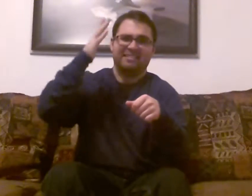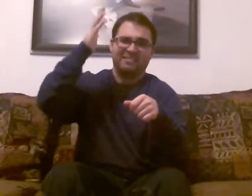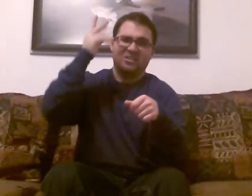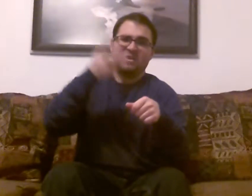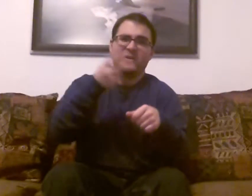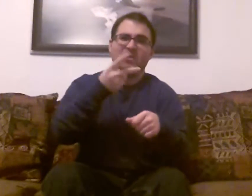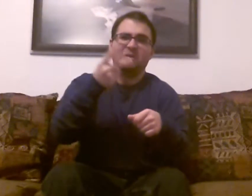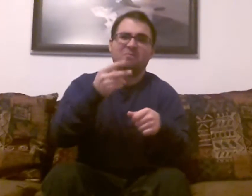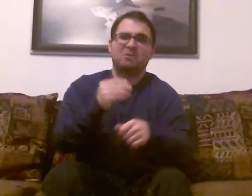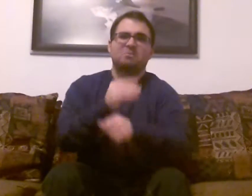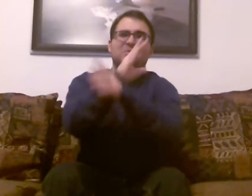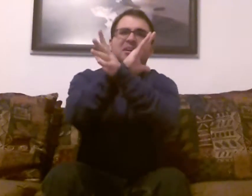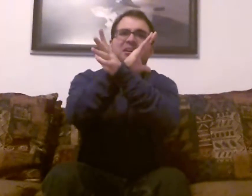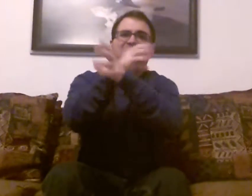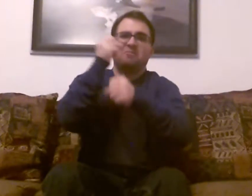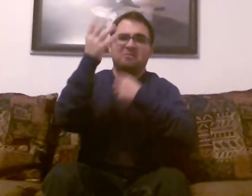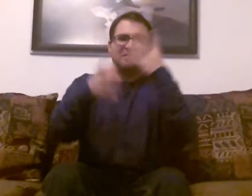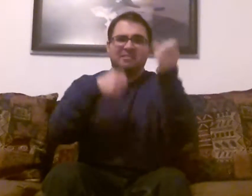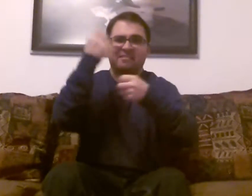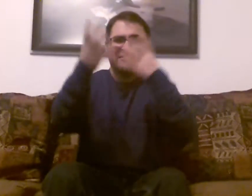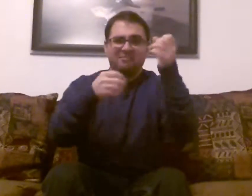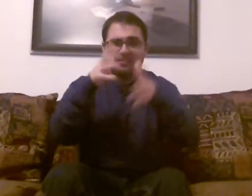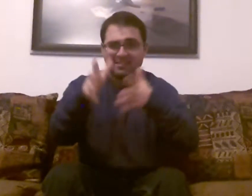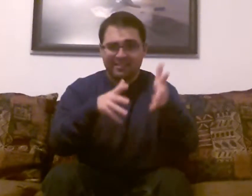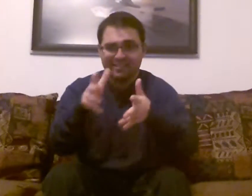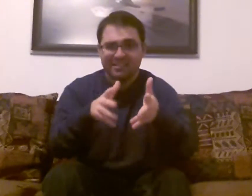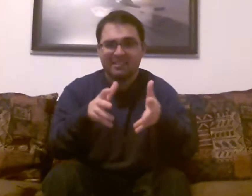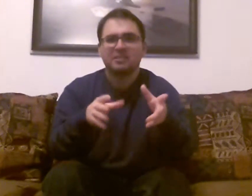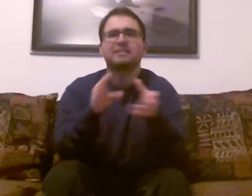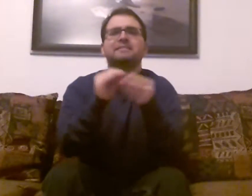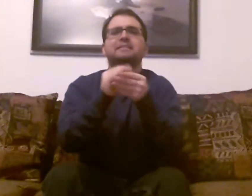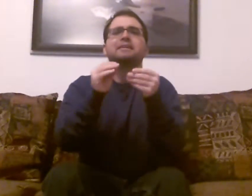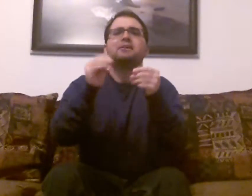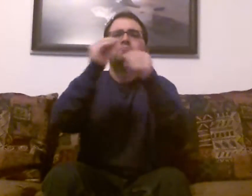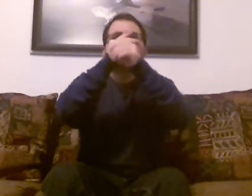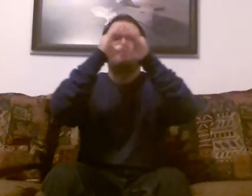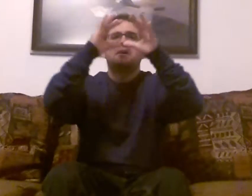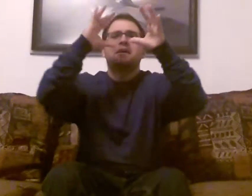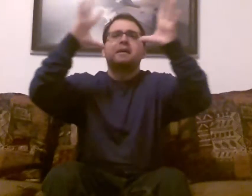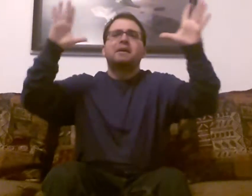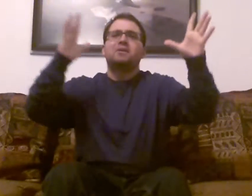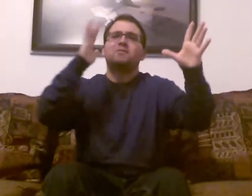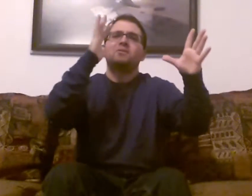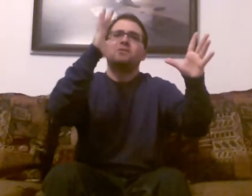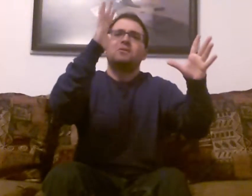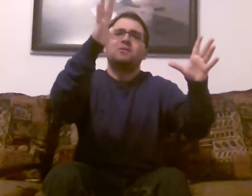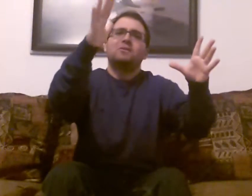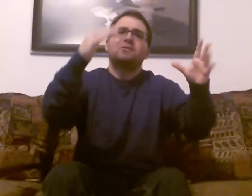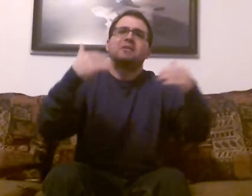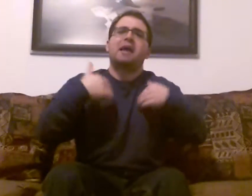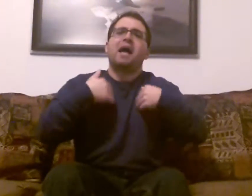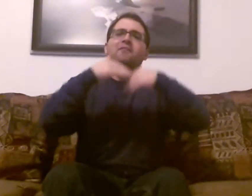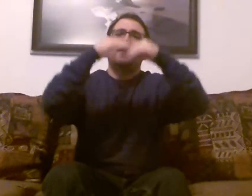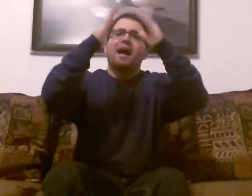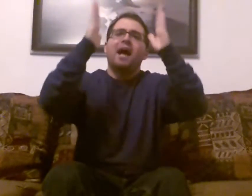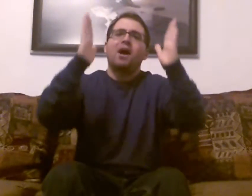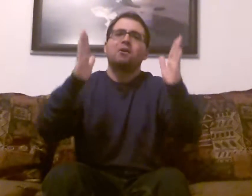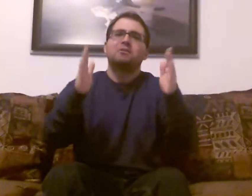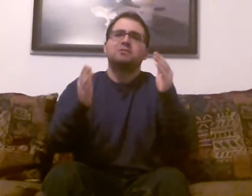On the telephone, talks about one day we're having a place of our own. Wake up in the morning